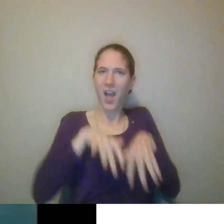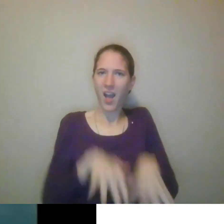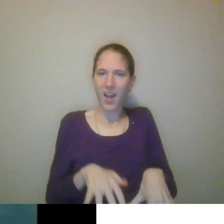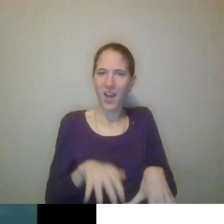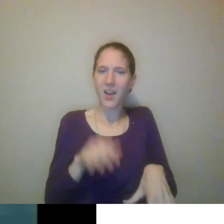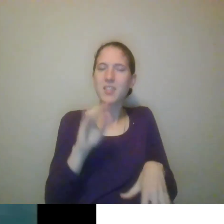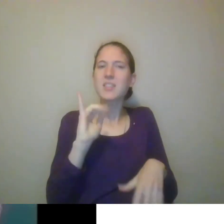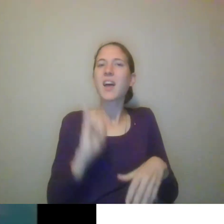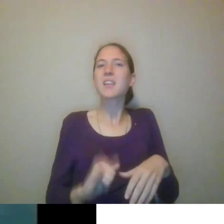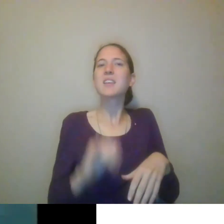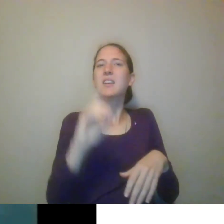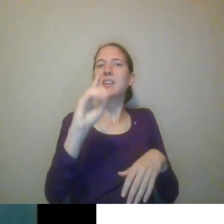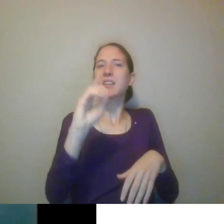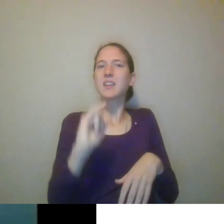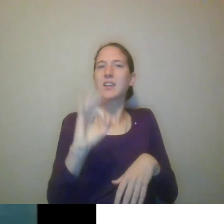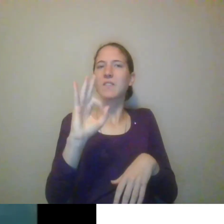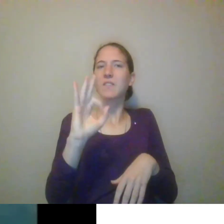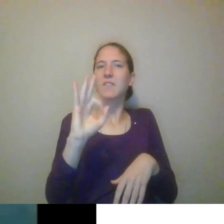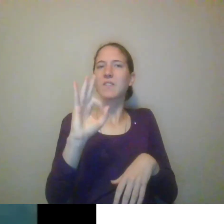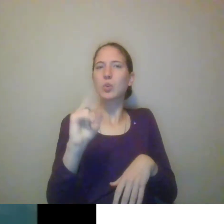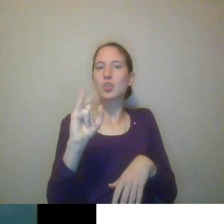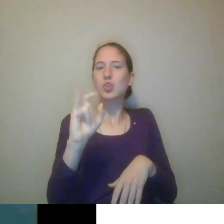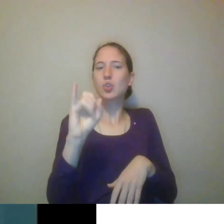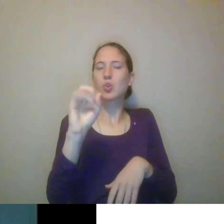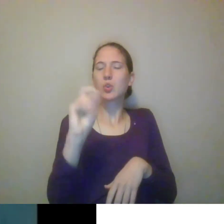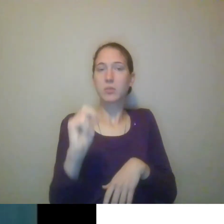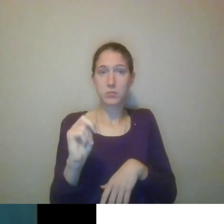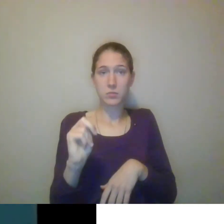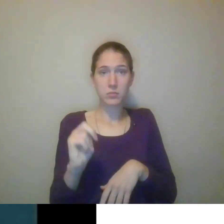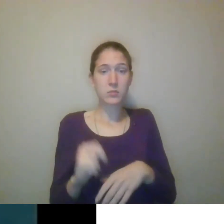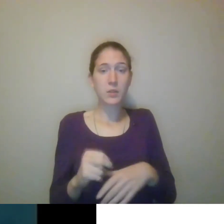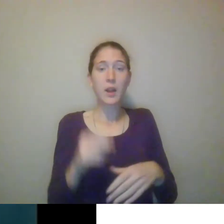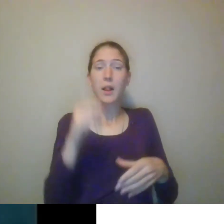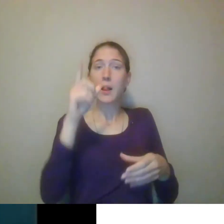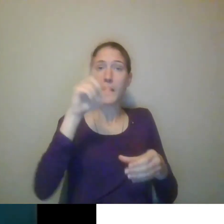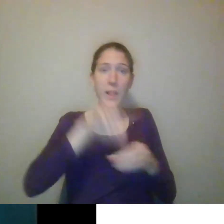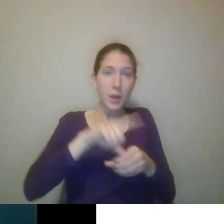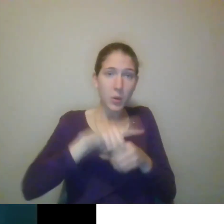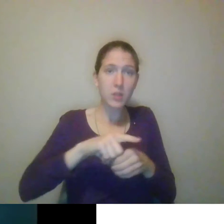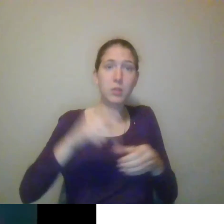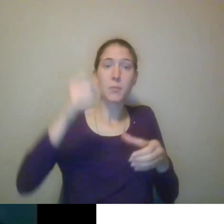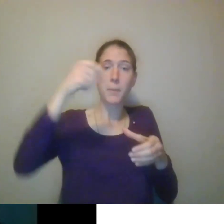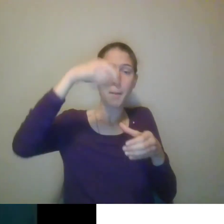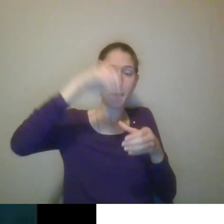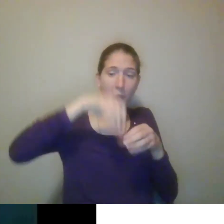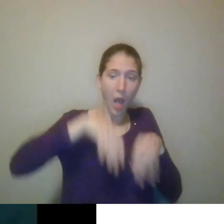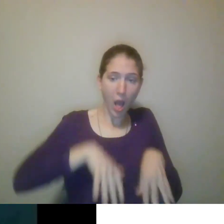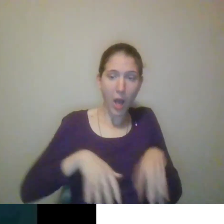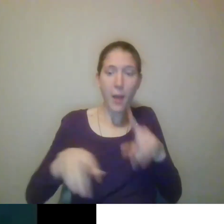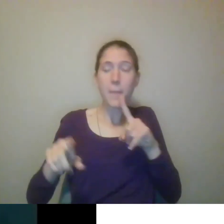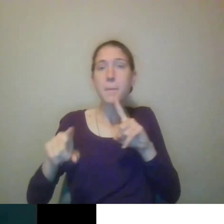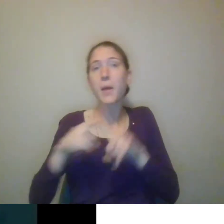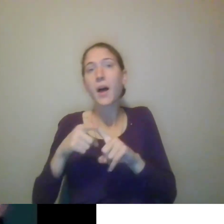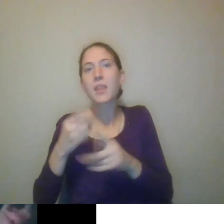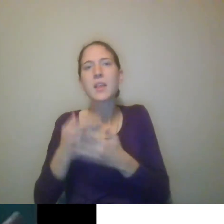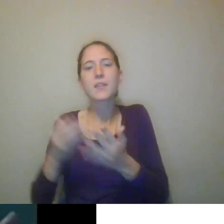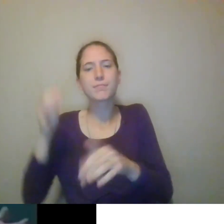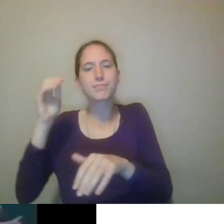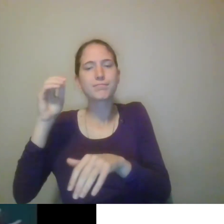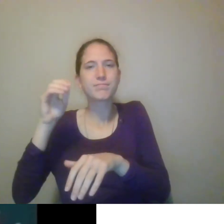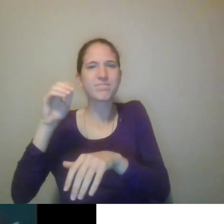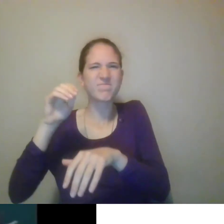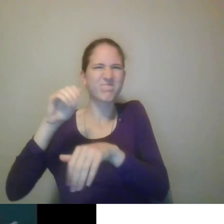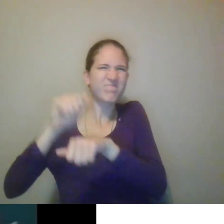same process. So diffusion does not only occur in liquids, diffusion can occur in solids,